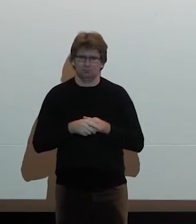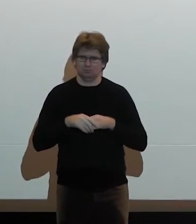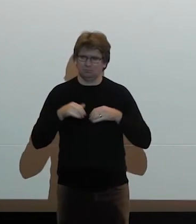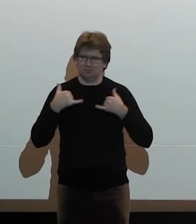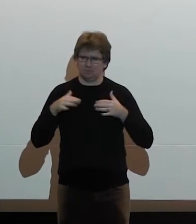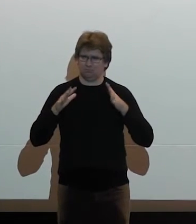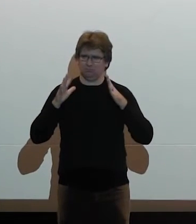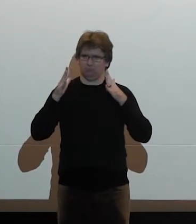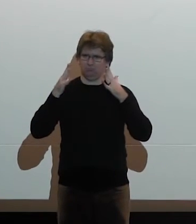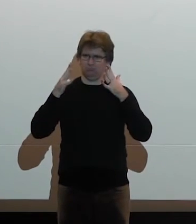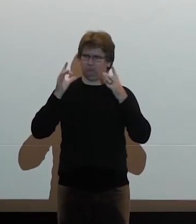To quote Dickens,